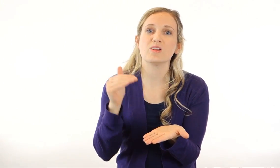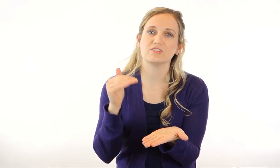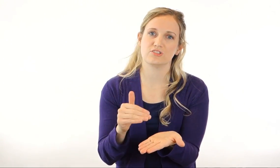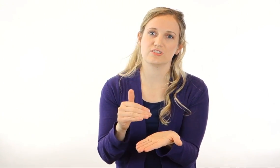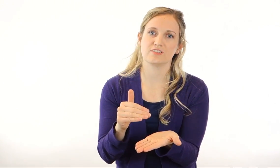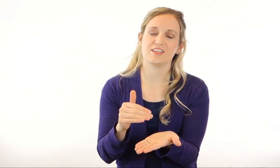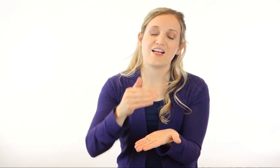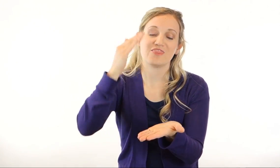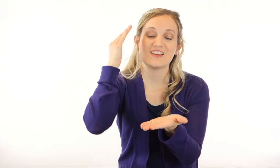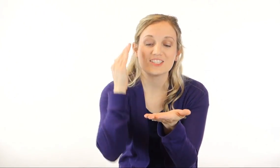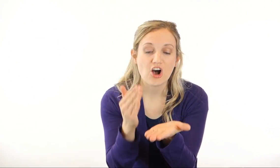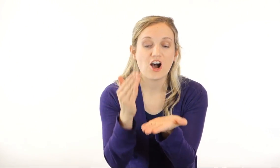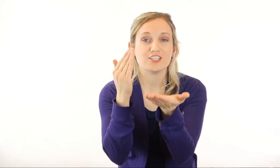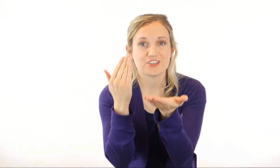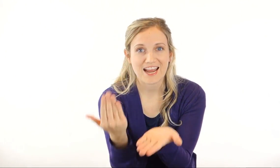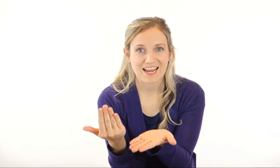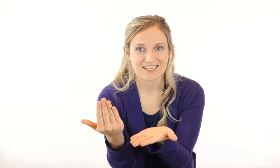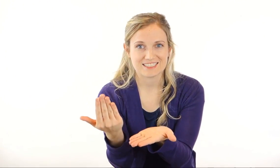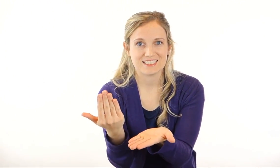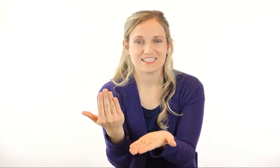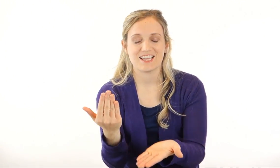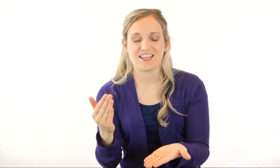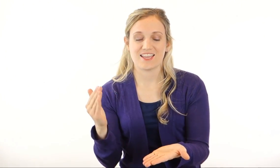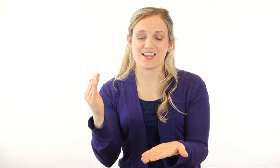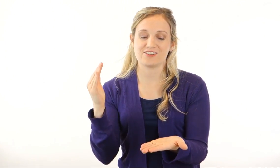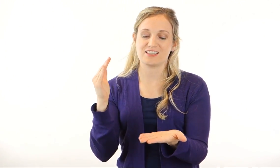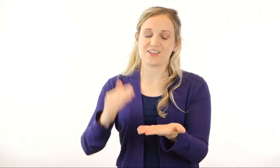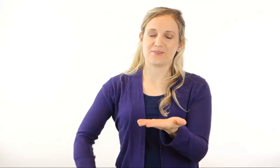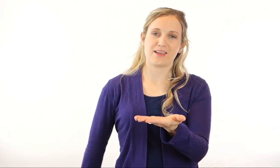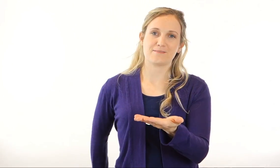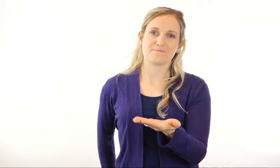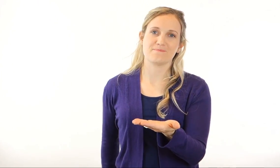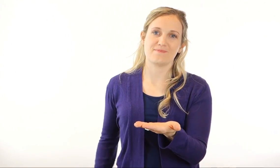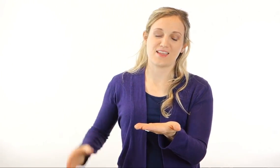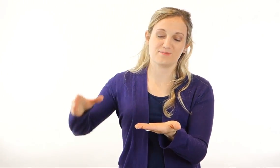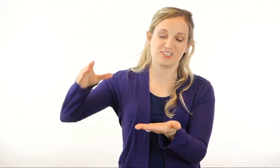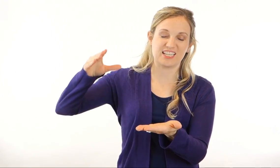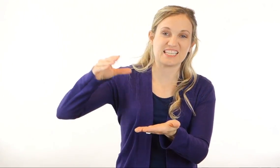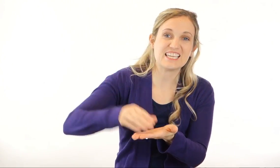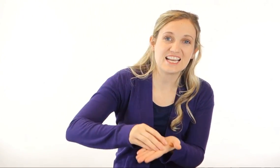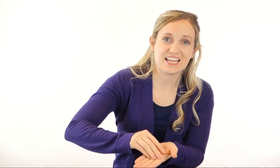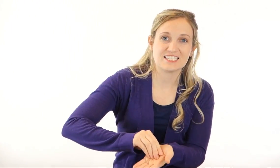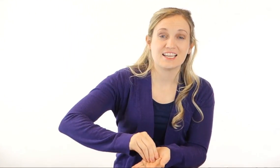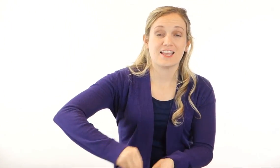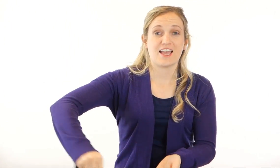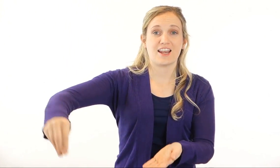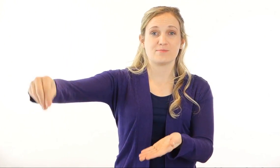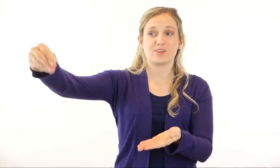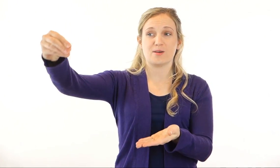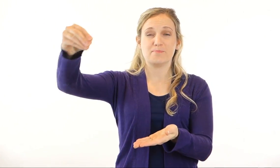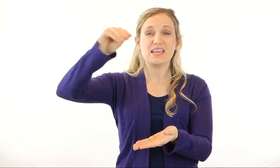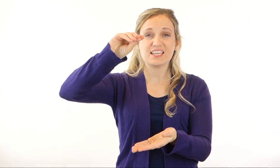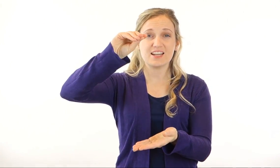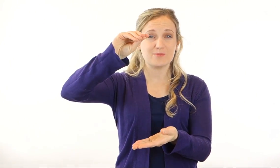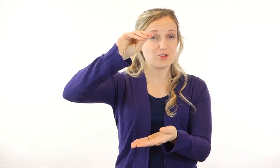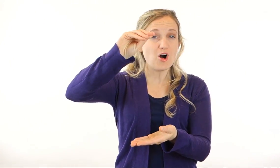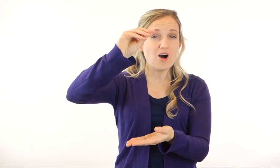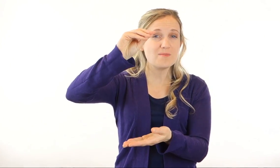want to learn that's on your hand. And it's like, okay, I'm going to get it, and I'm going to pick it up with all